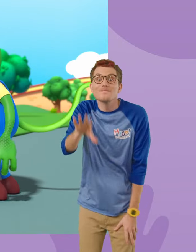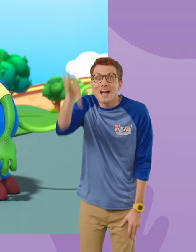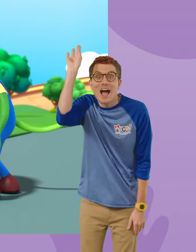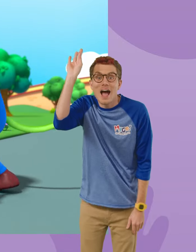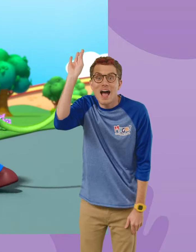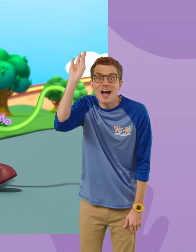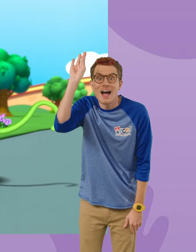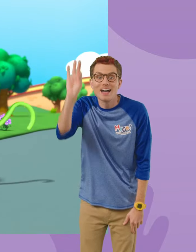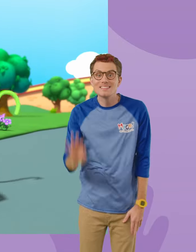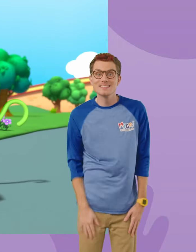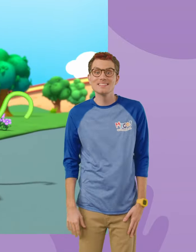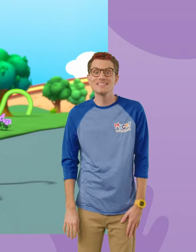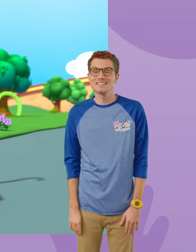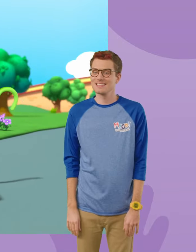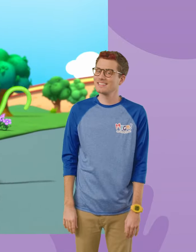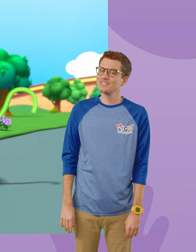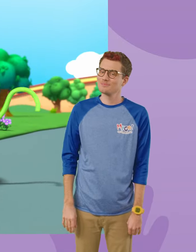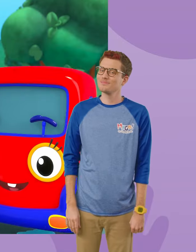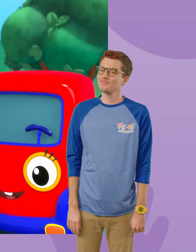Well done! You found it!